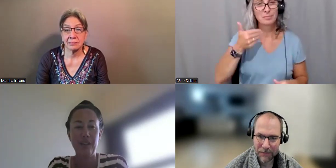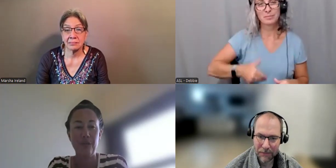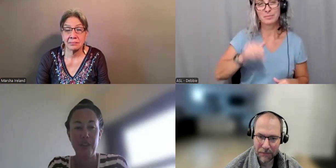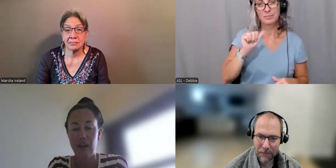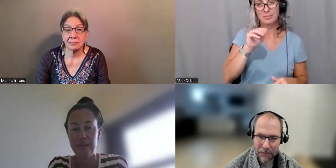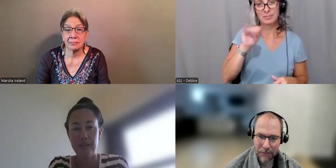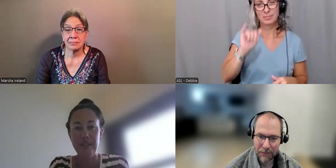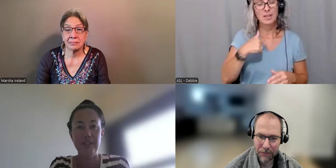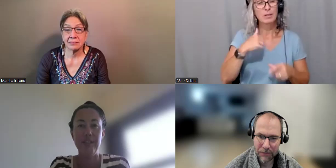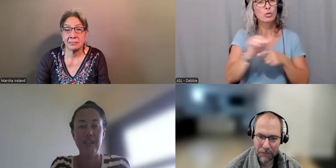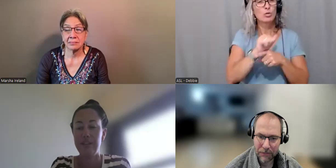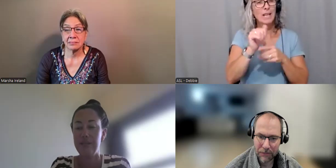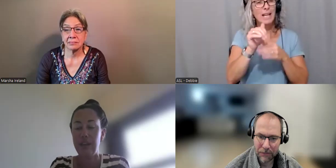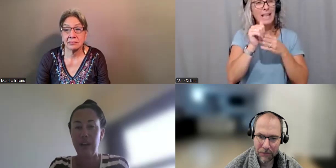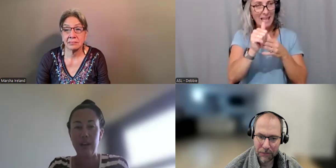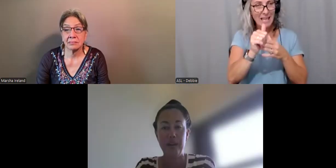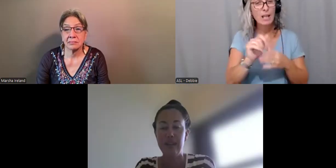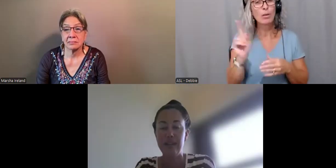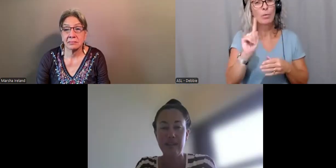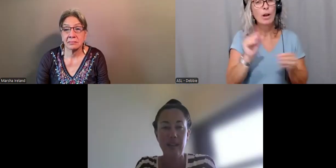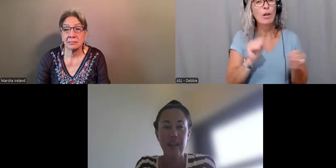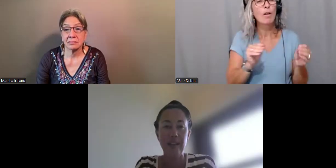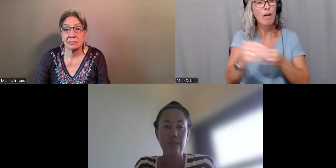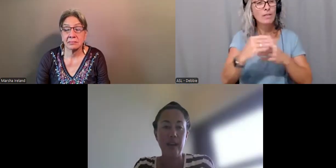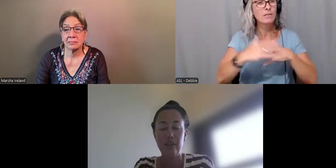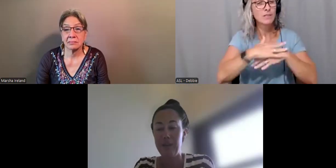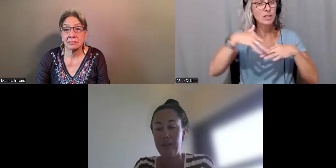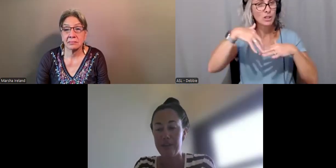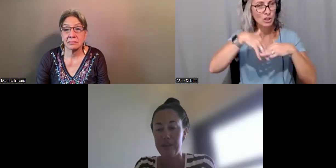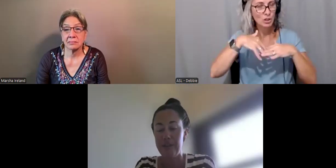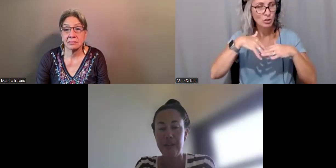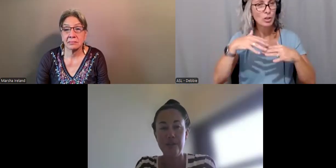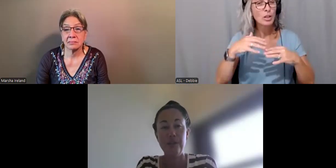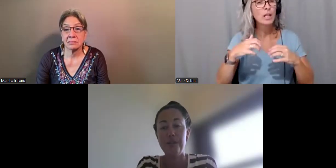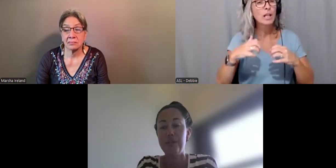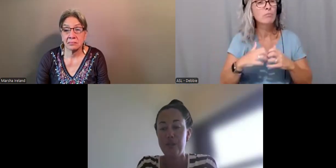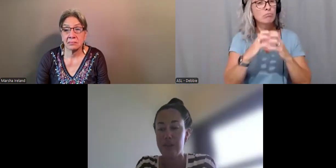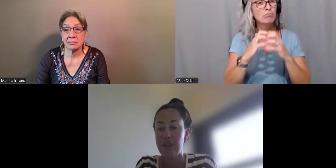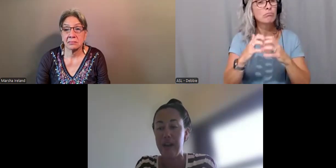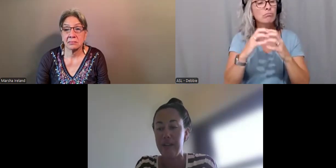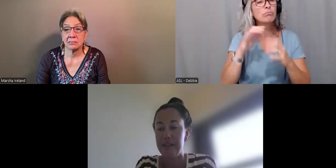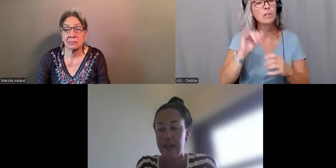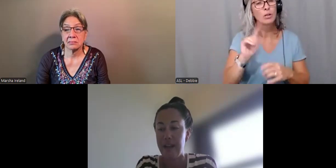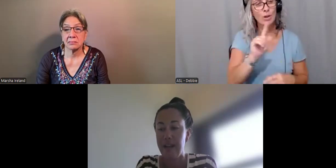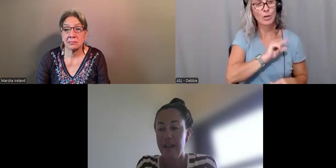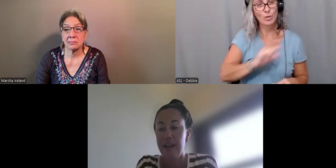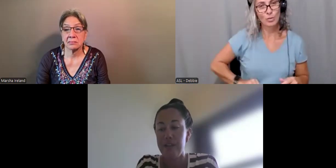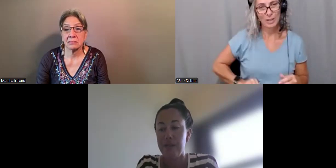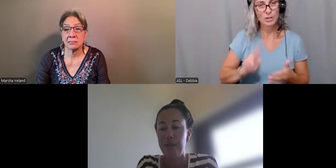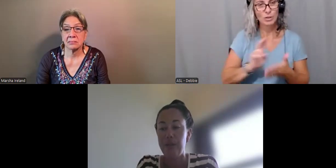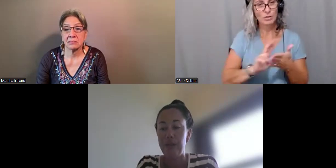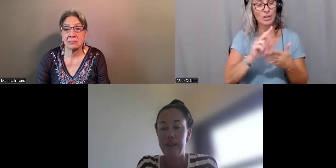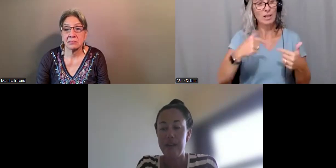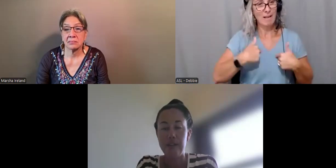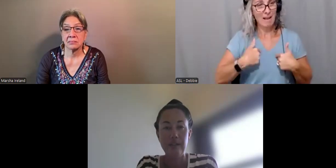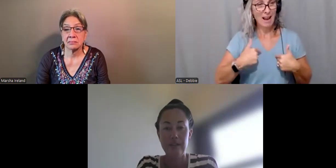Training Lead for the Office of Indigenous Initiatives here at Queens. It's my great pleasure to introduce to you Marsha Ireland today. She's